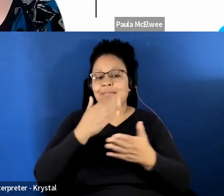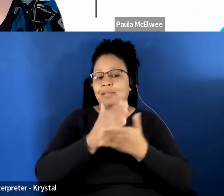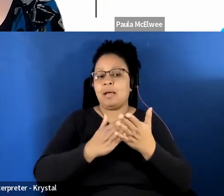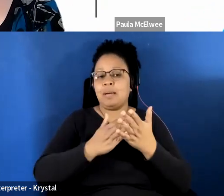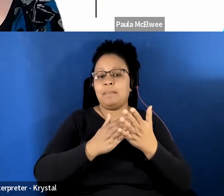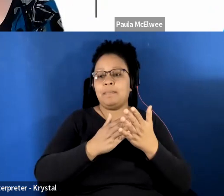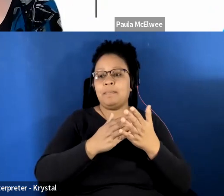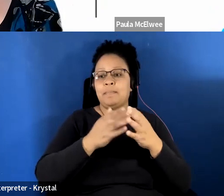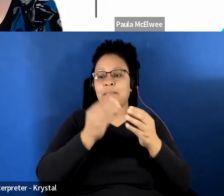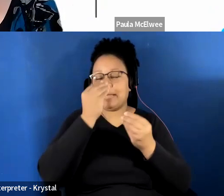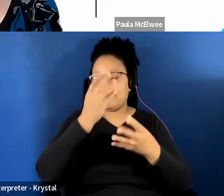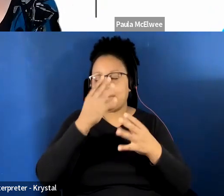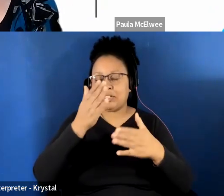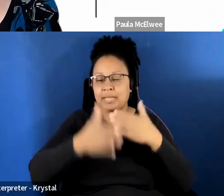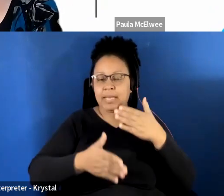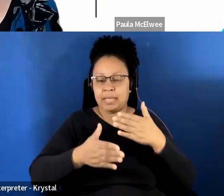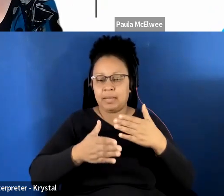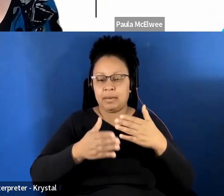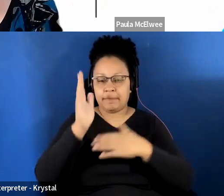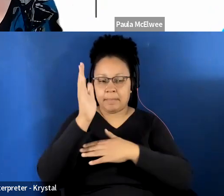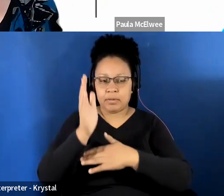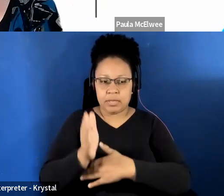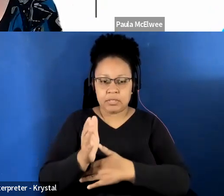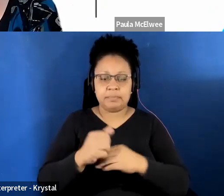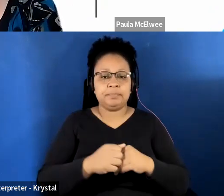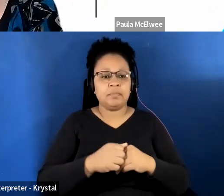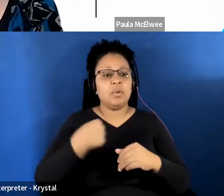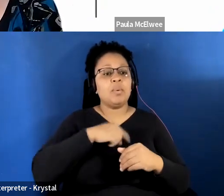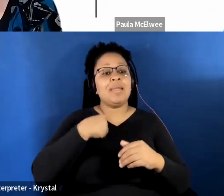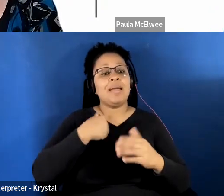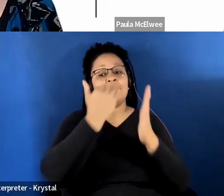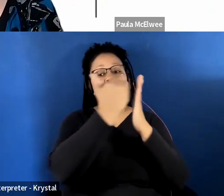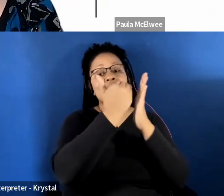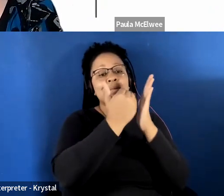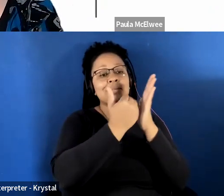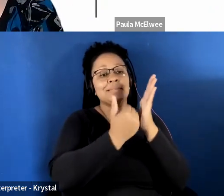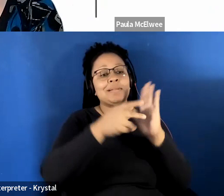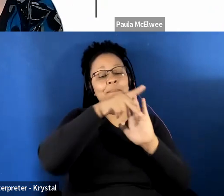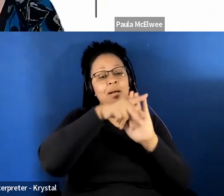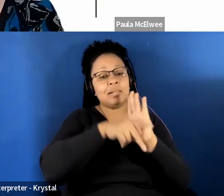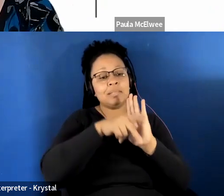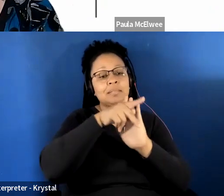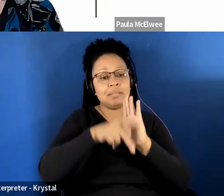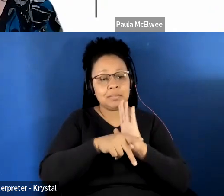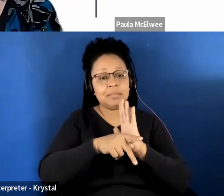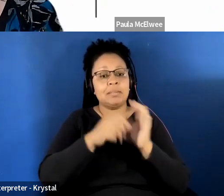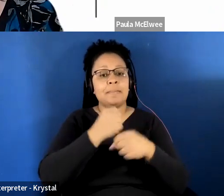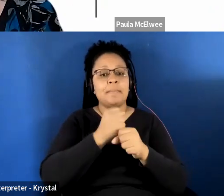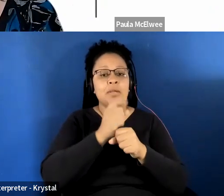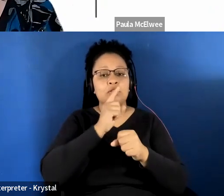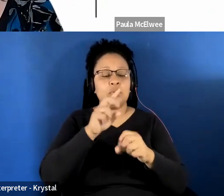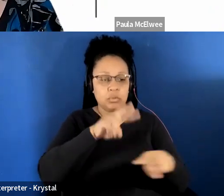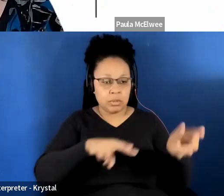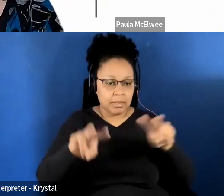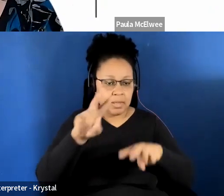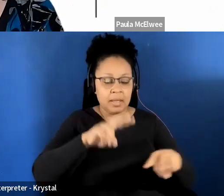We're going to move a little bit. We've got a list of policies here to make sure that you look at important,